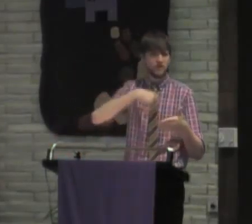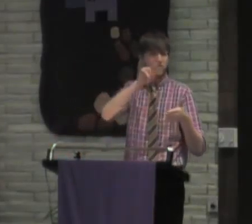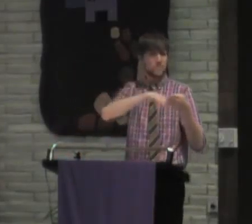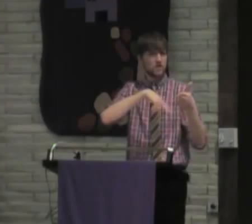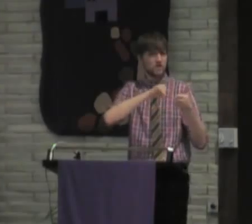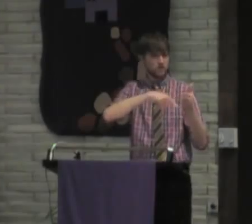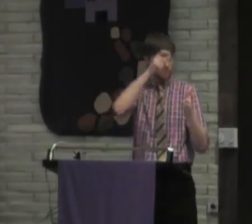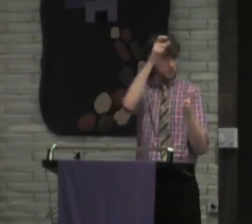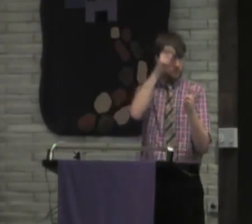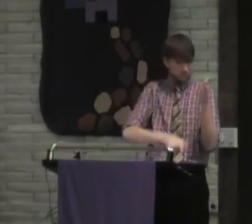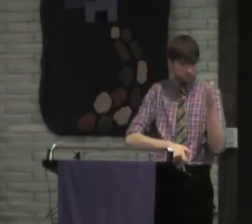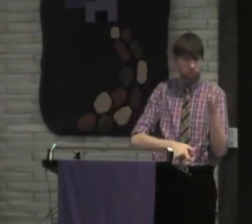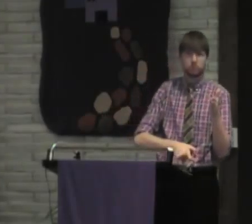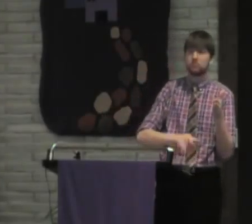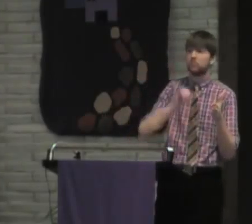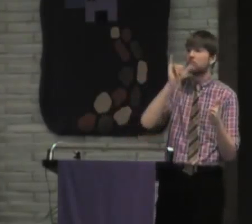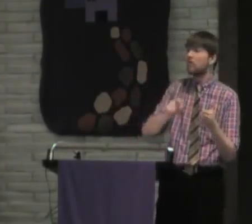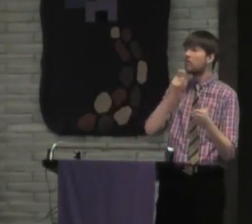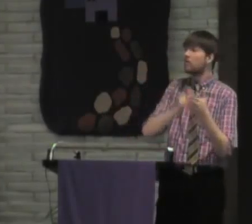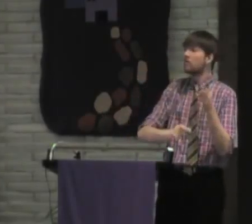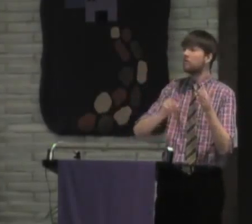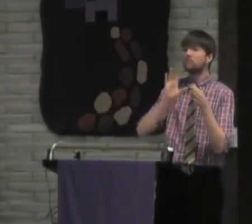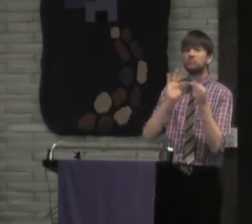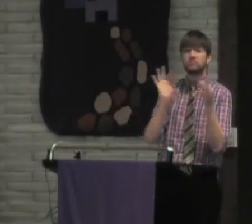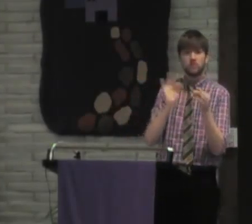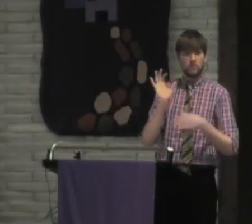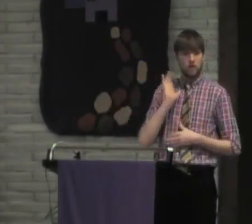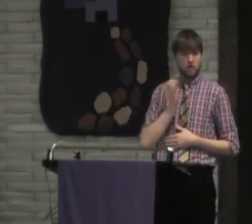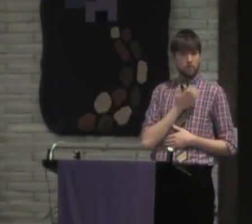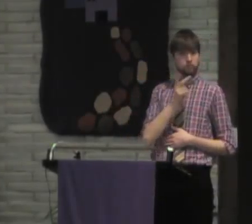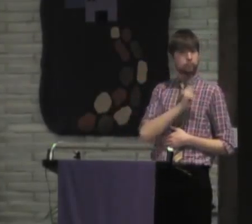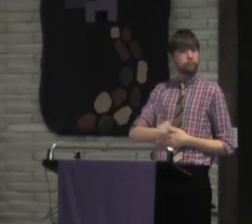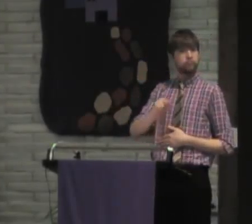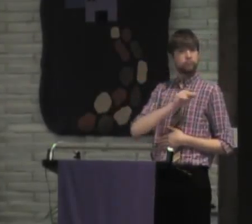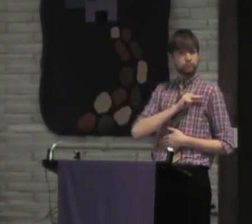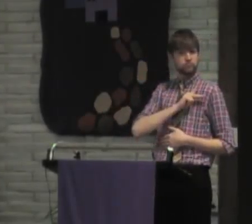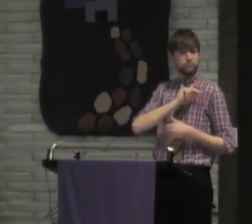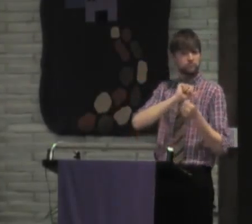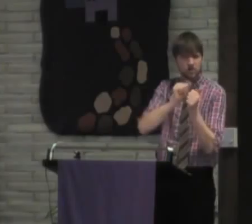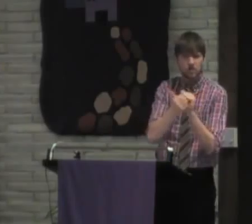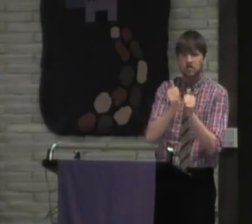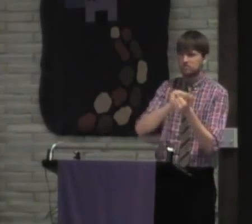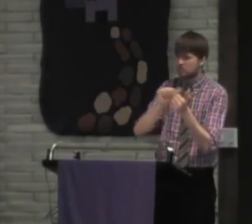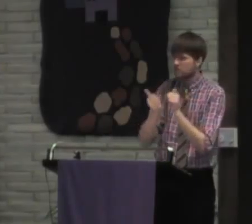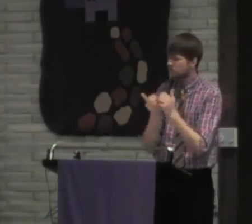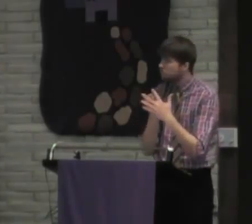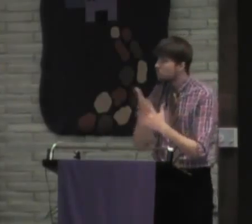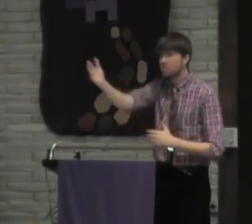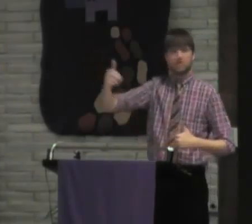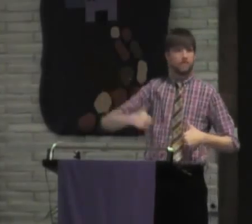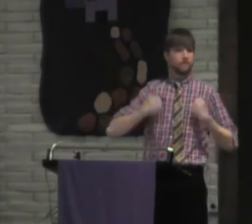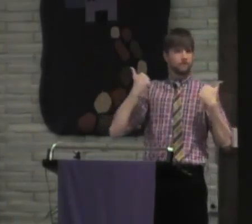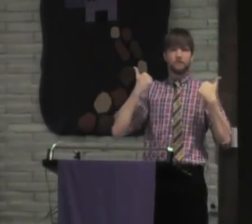So this week, I read an article. The article talked about our personalities and talked about how they're